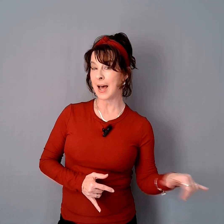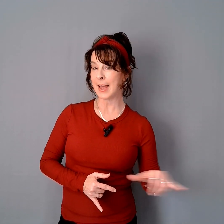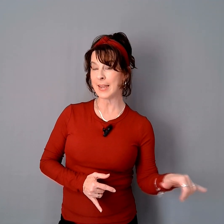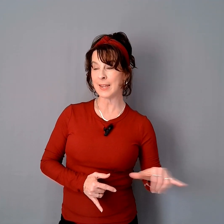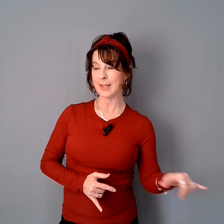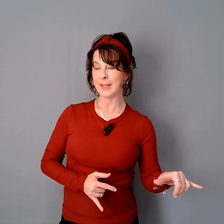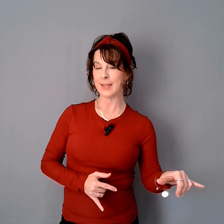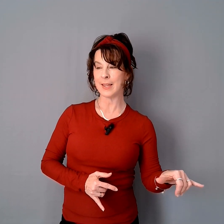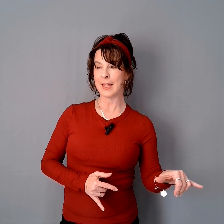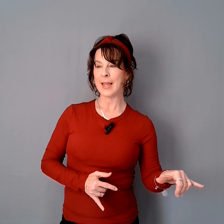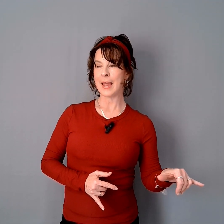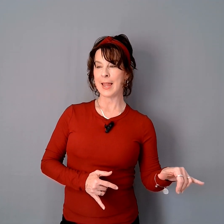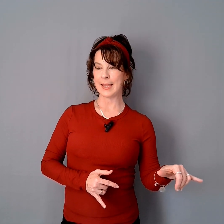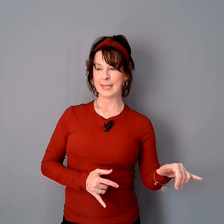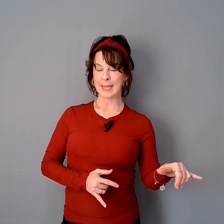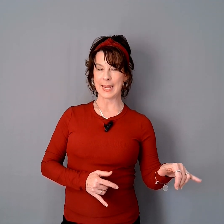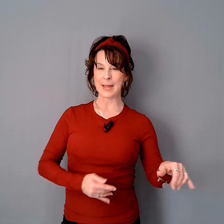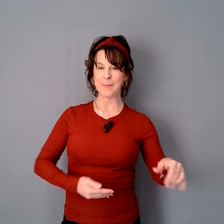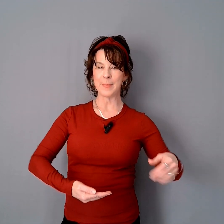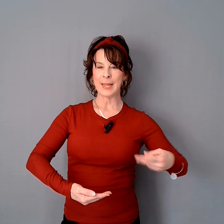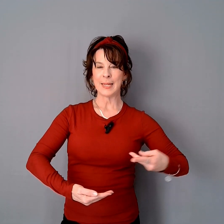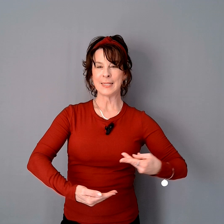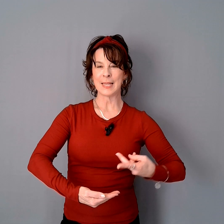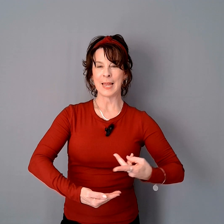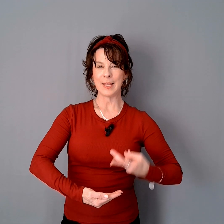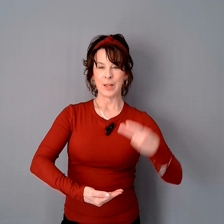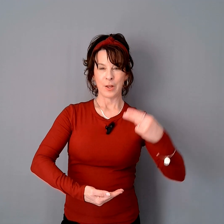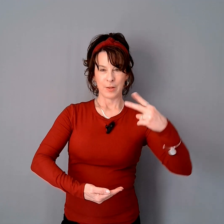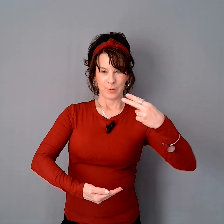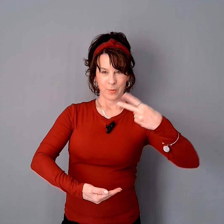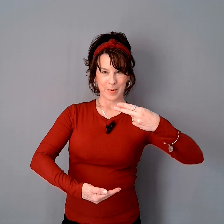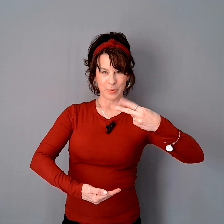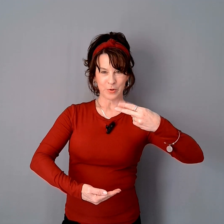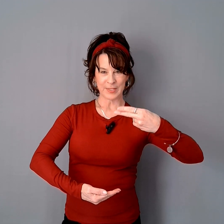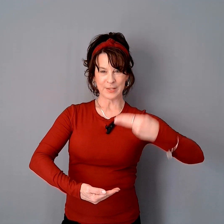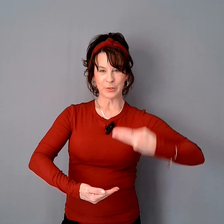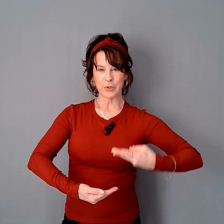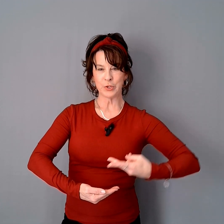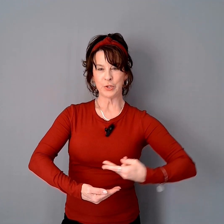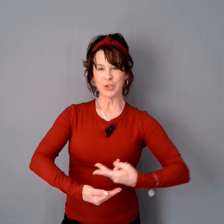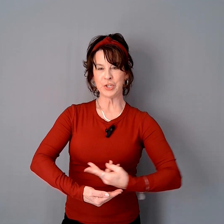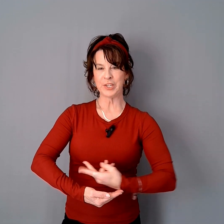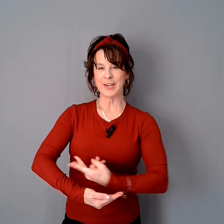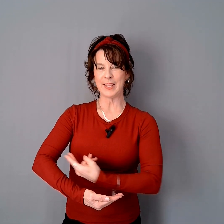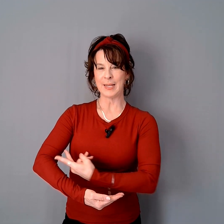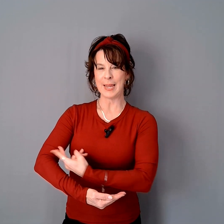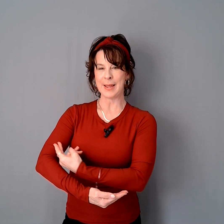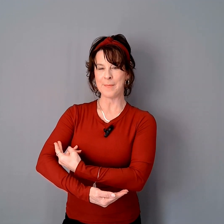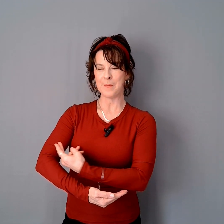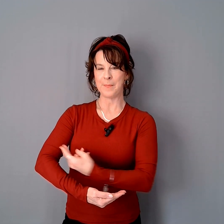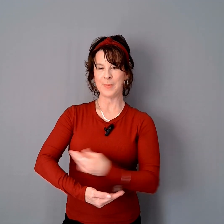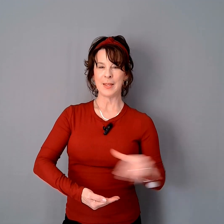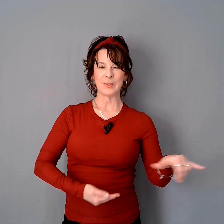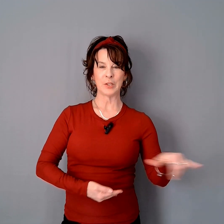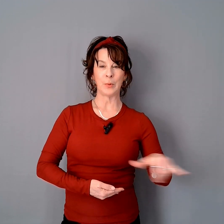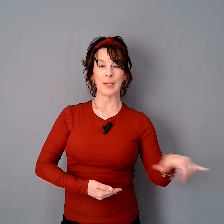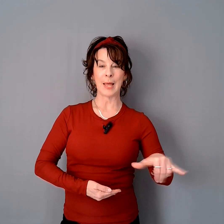Like a lamb, it's like, remember your scissors, you're shearing the lamb. So